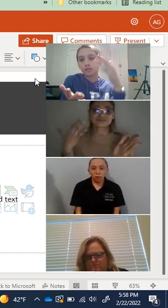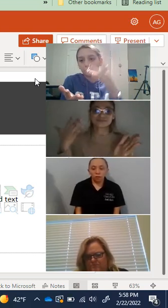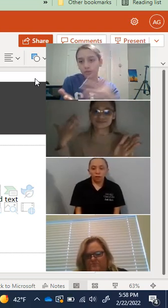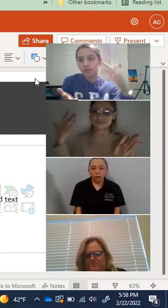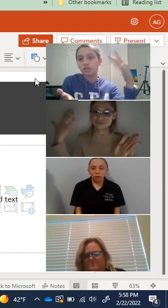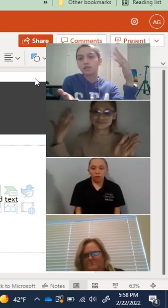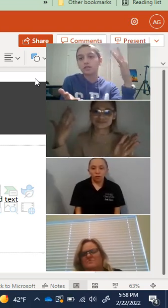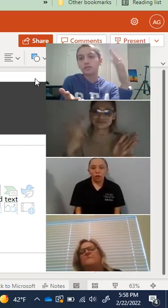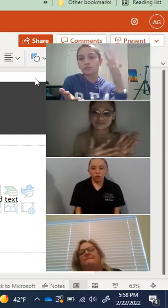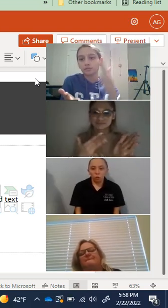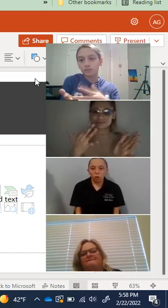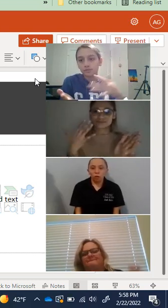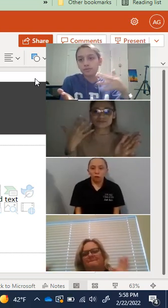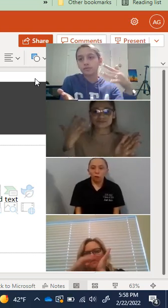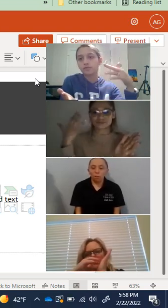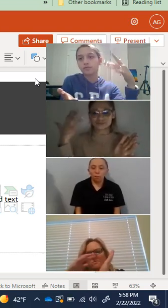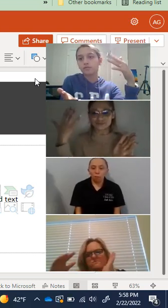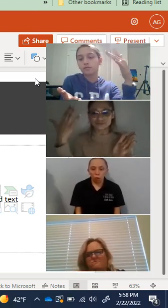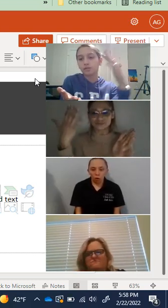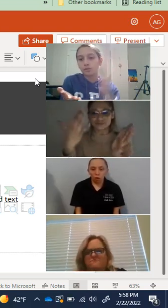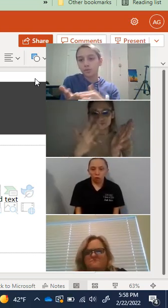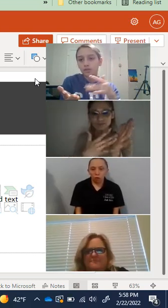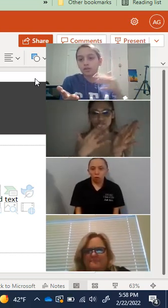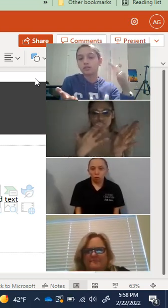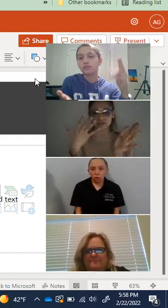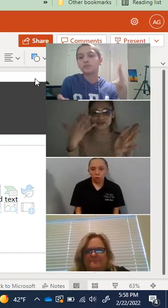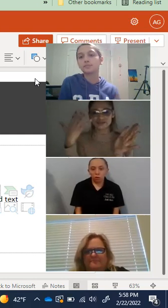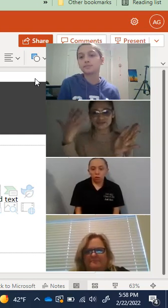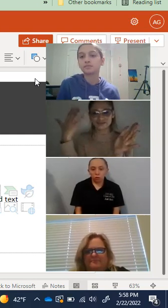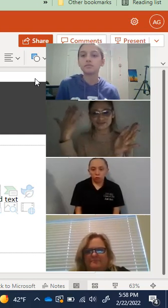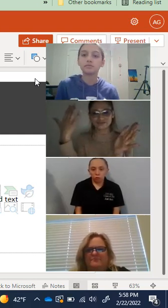Rarely. It's like your fingers wiggle and come up more.